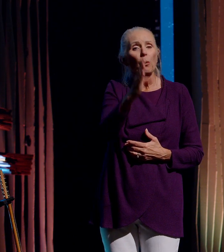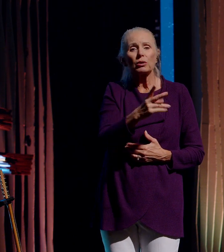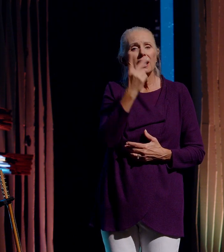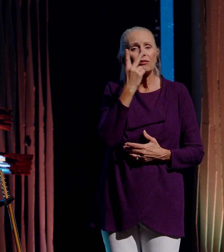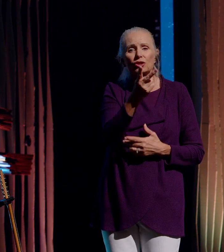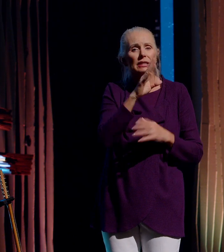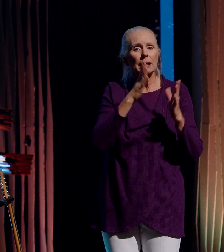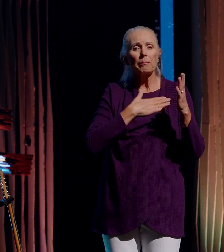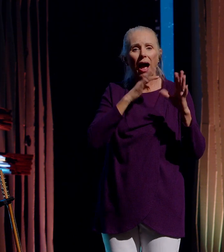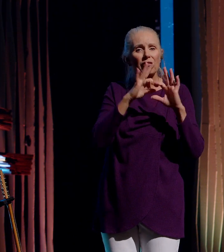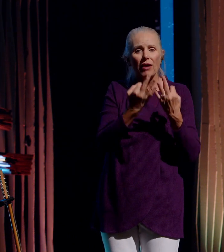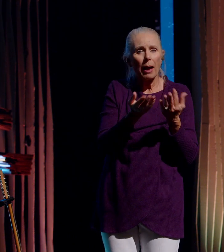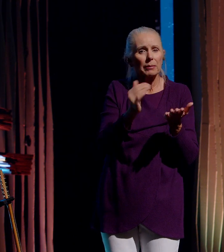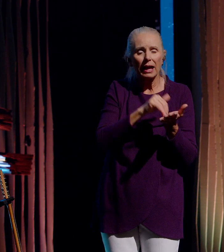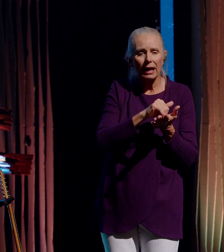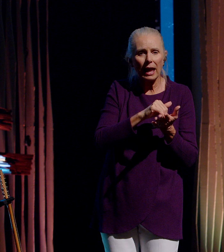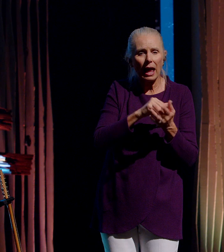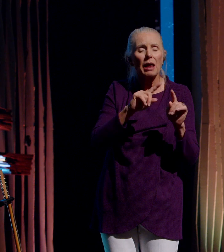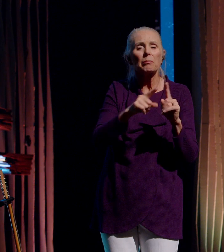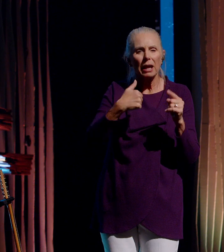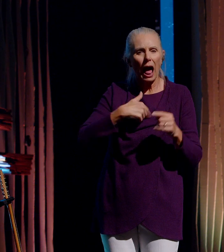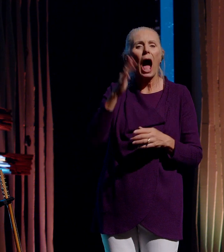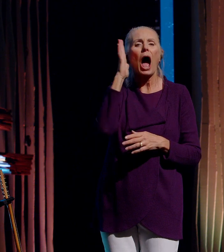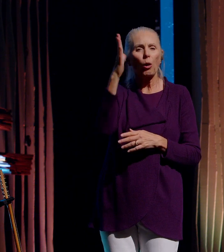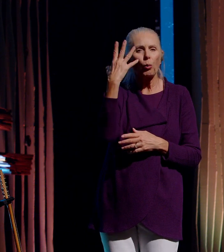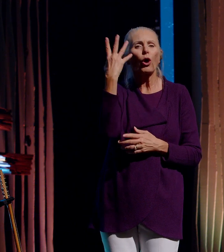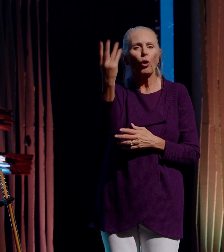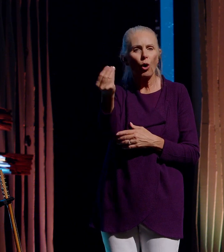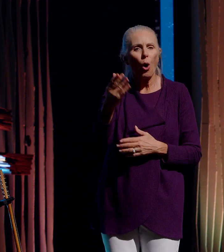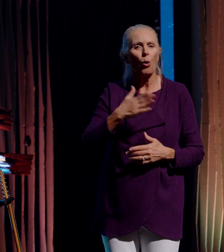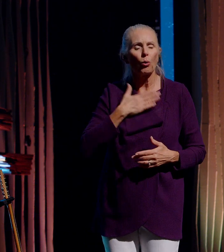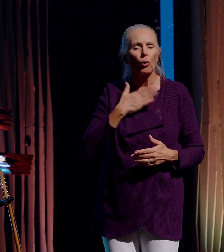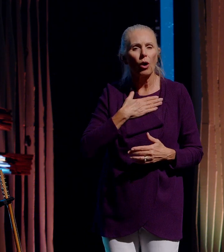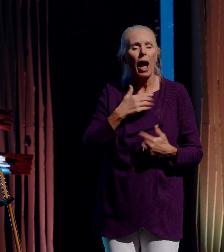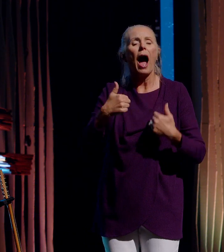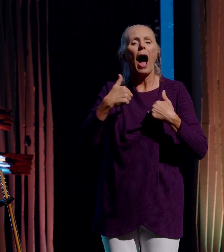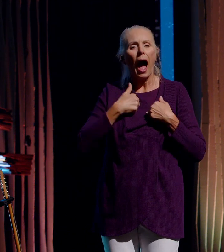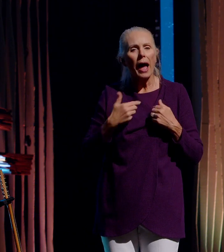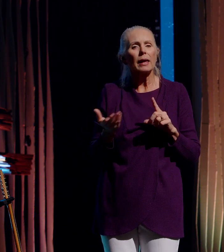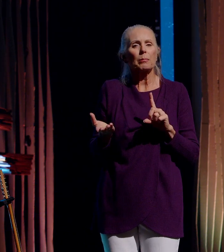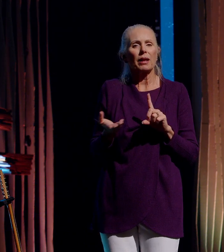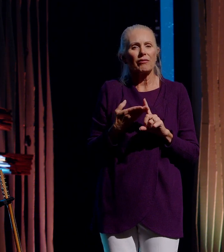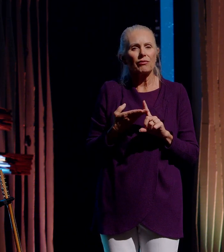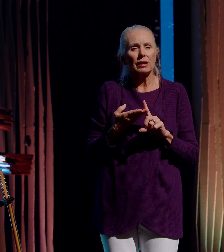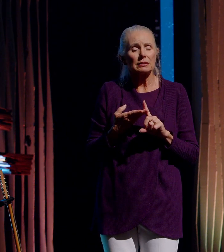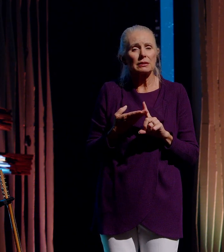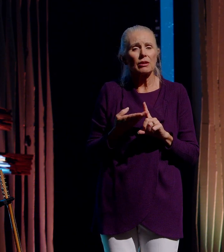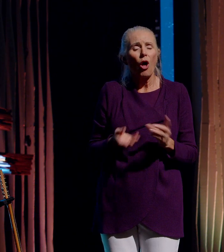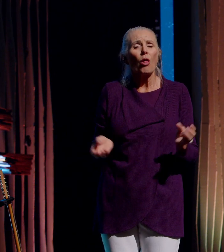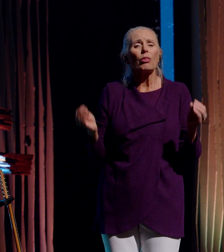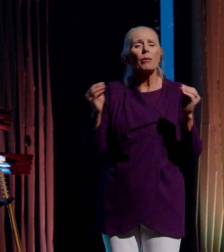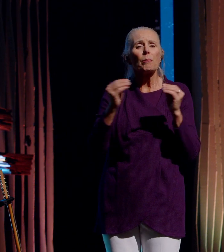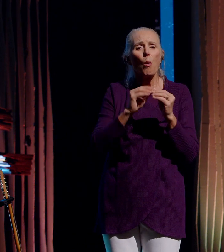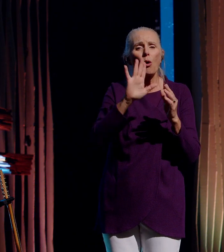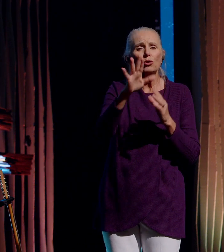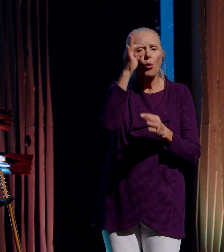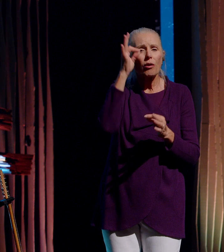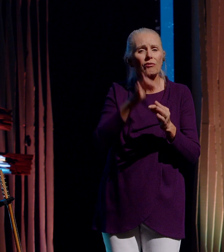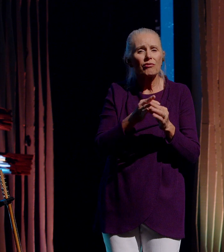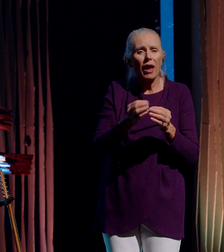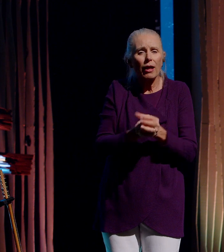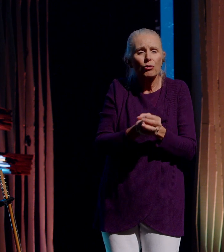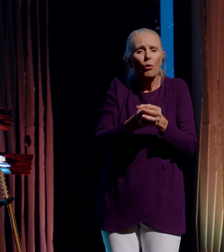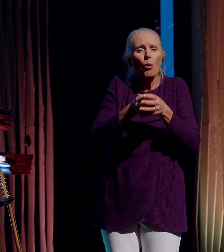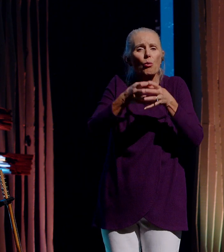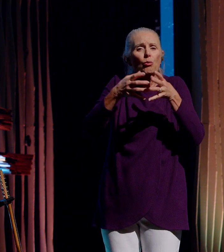again." And as I read this, I'm convinced that the more we grow in our faith, the more we mature,